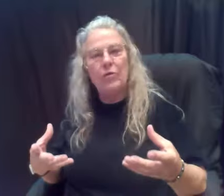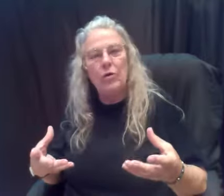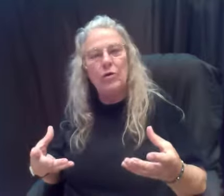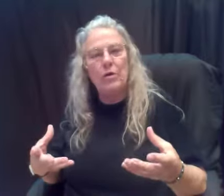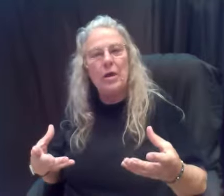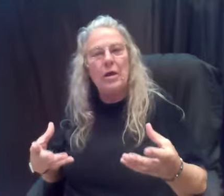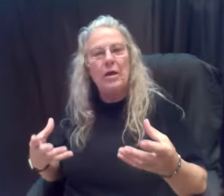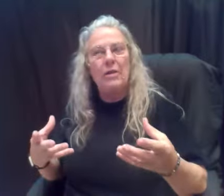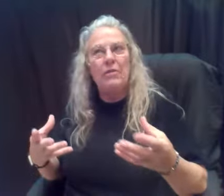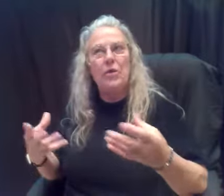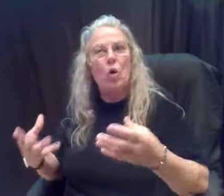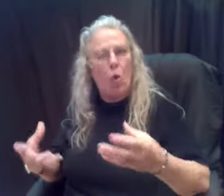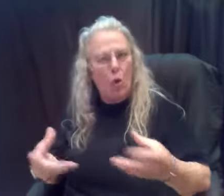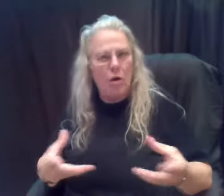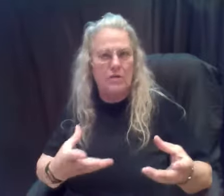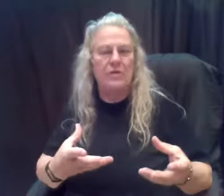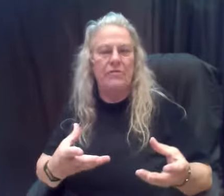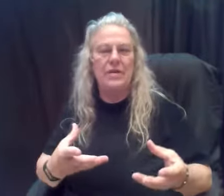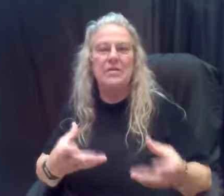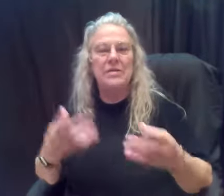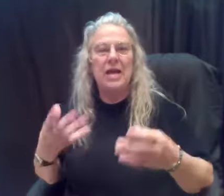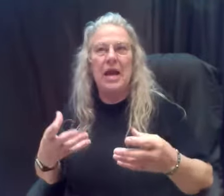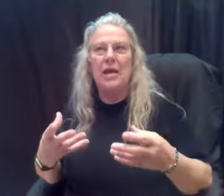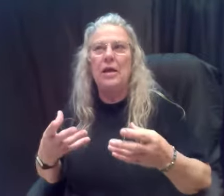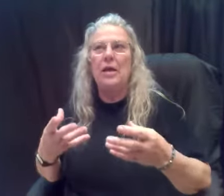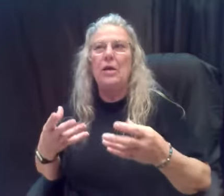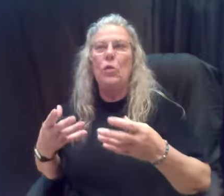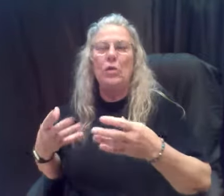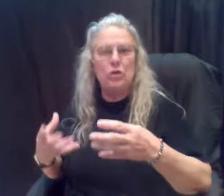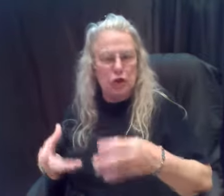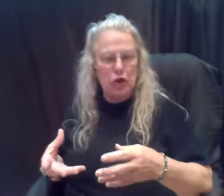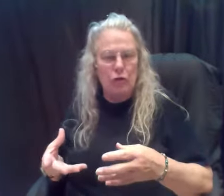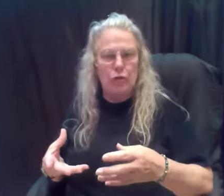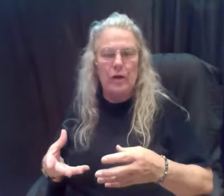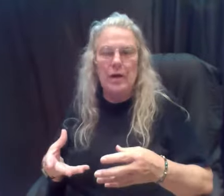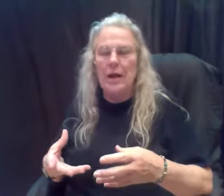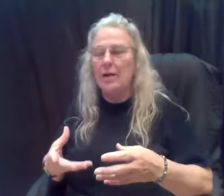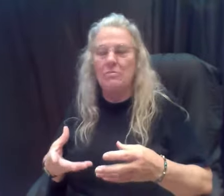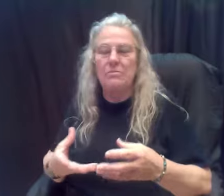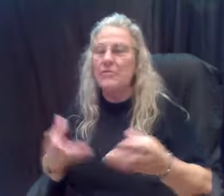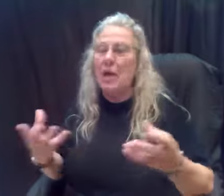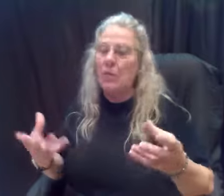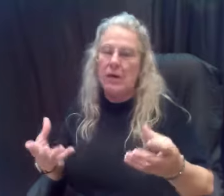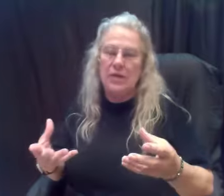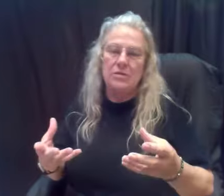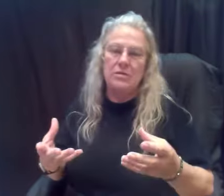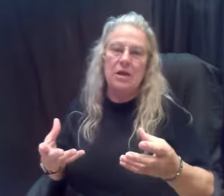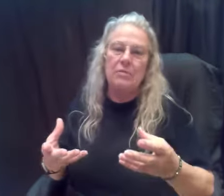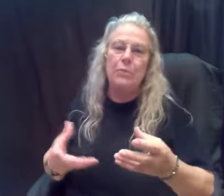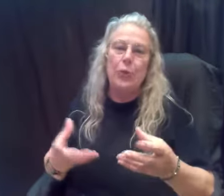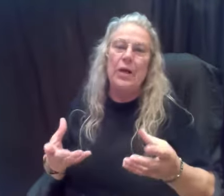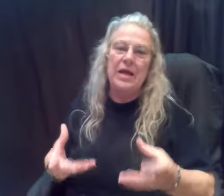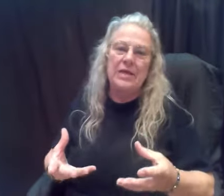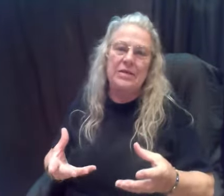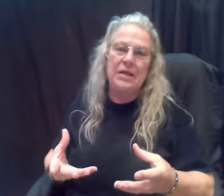heard the chorus of this sang with children, and that one is pretty easy to